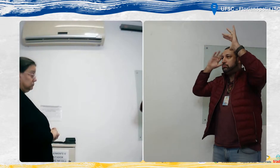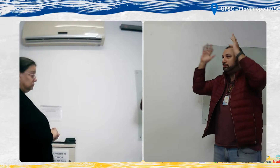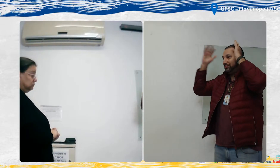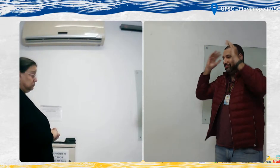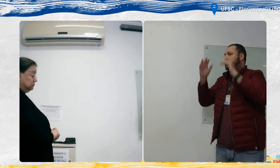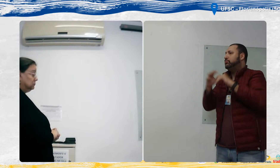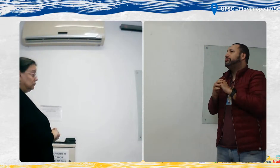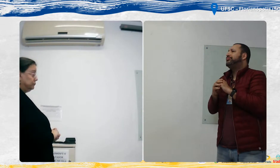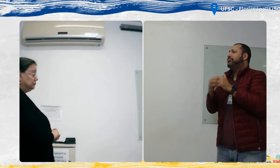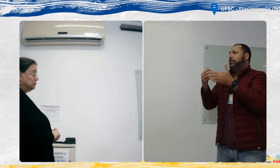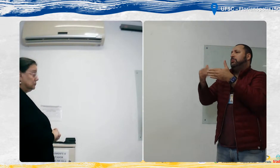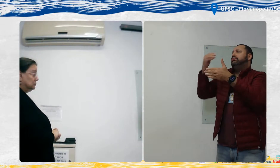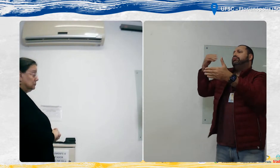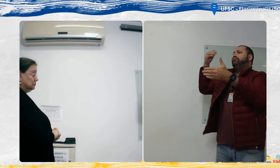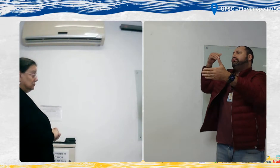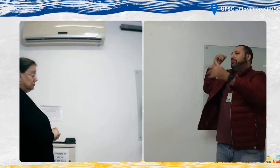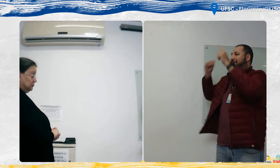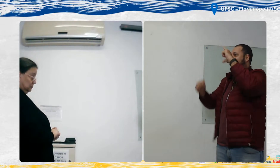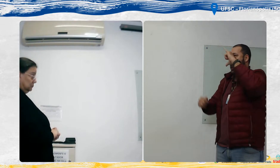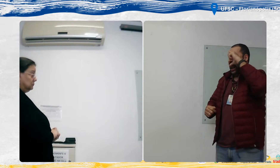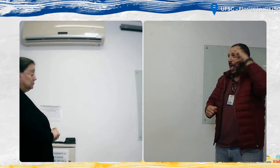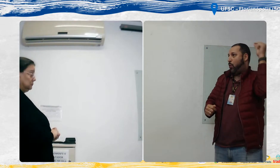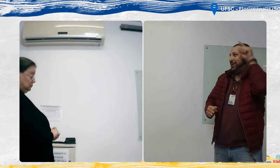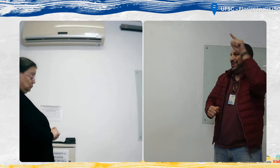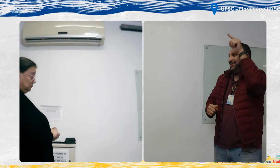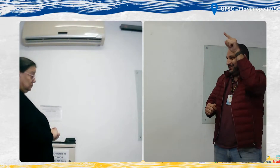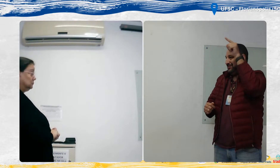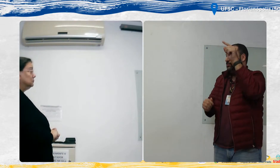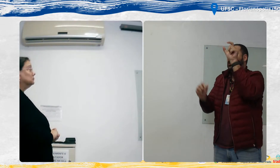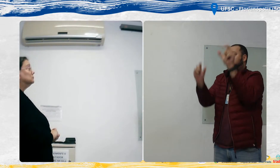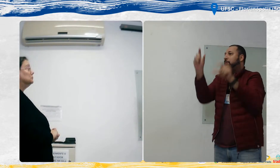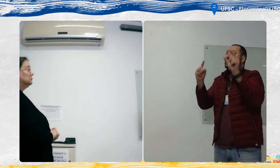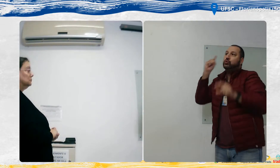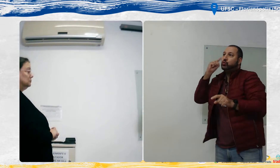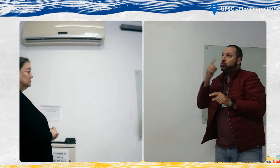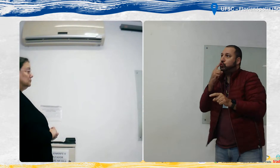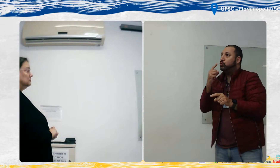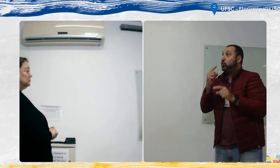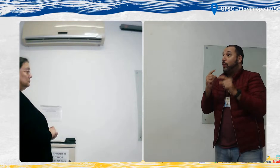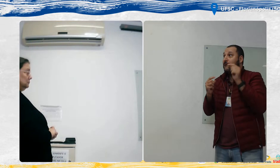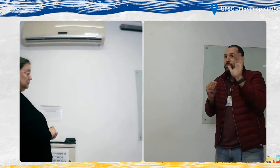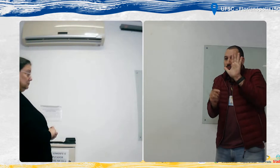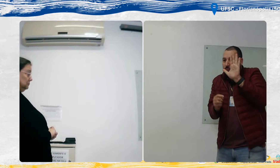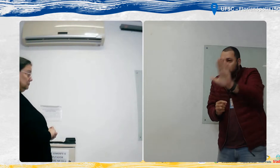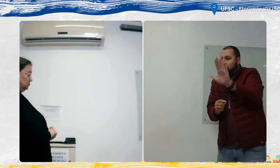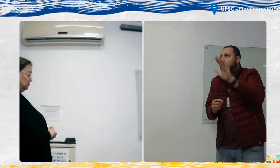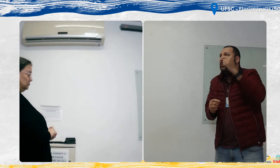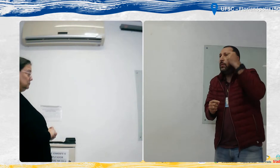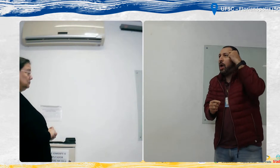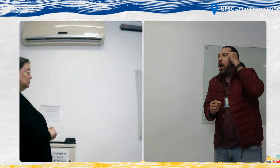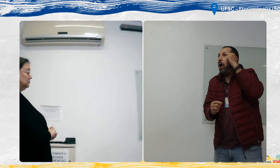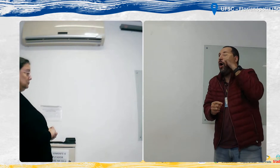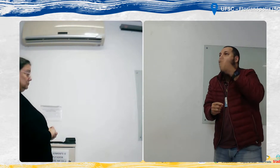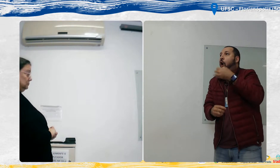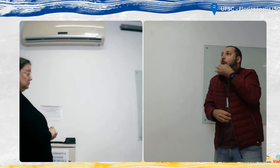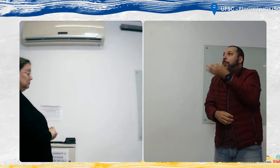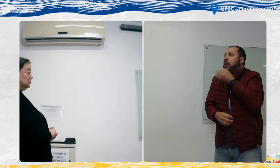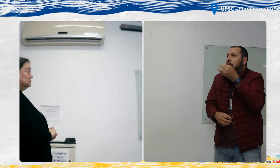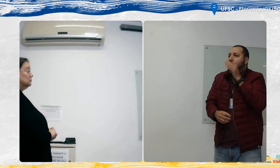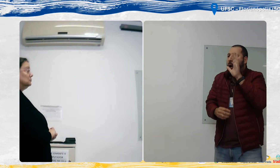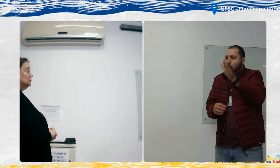So I was just wondering, in the past, there at Gallaudet, how do deaf